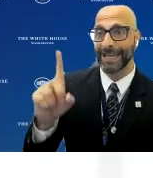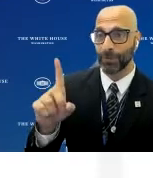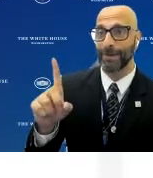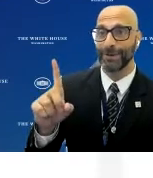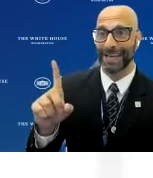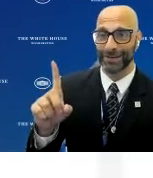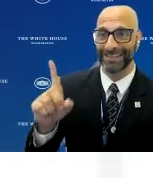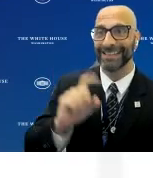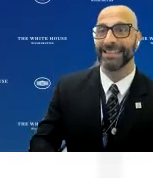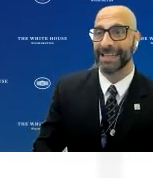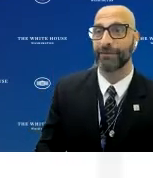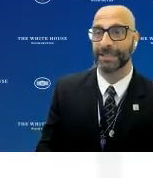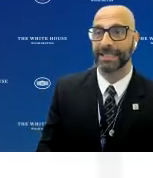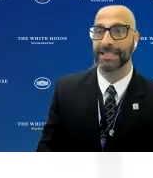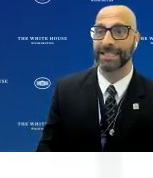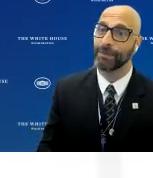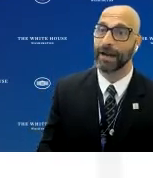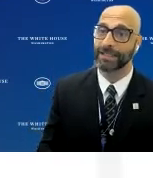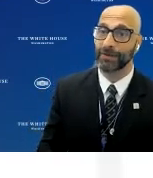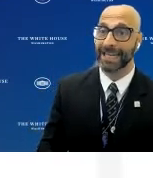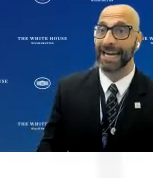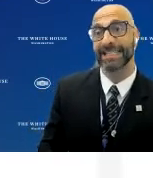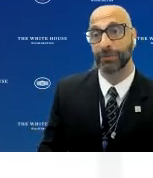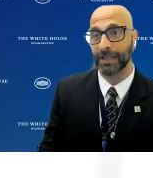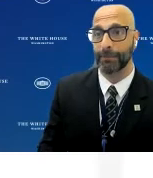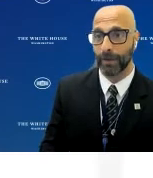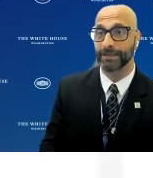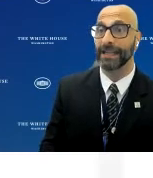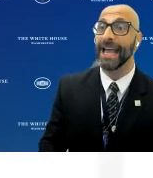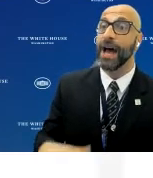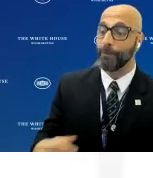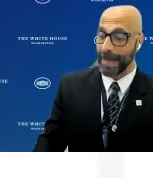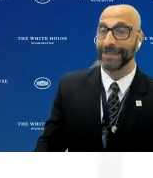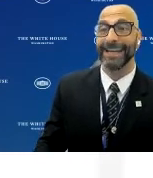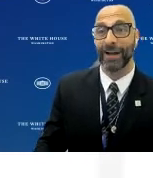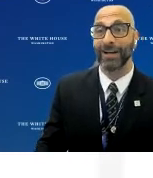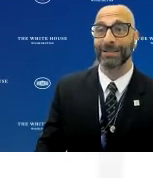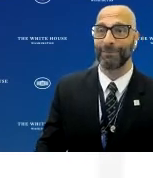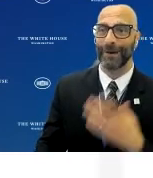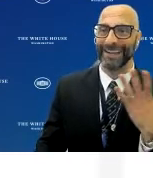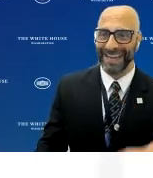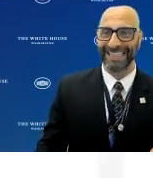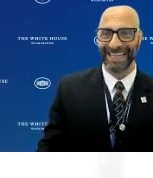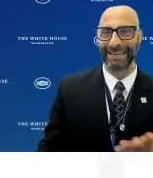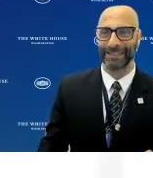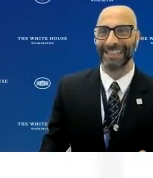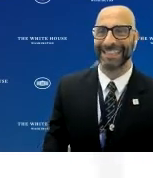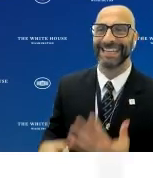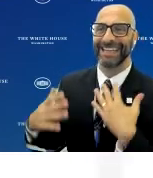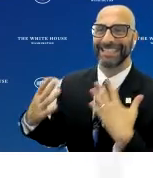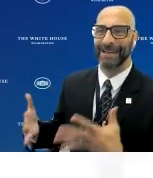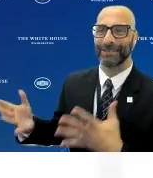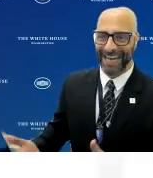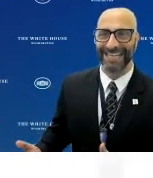monkeypox. It only takes one mutation to get resistance to TPOXX. So this guidance is really important. But it is also important, next